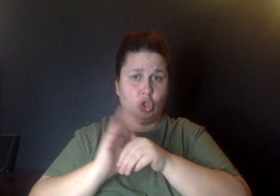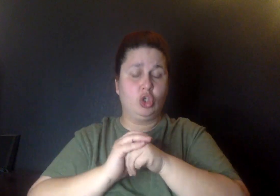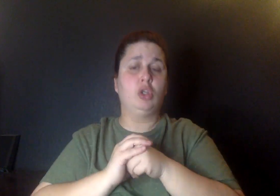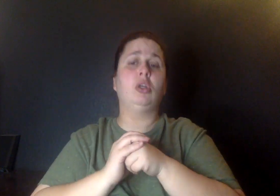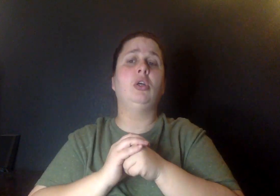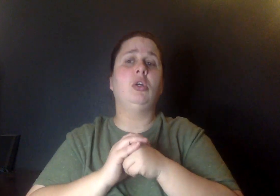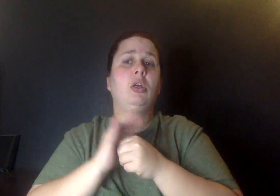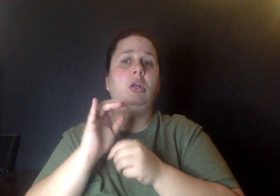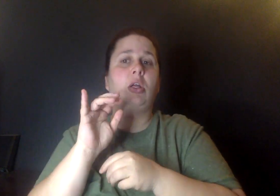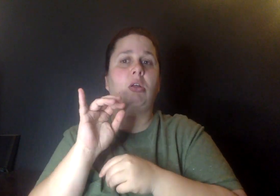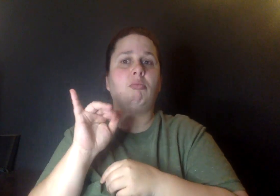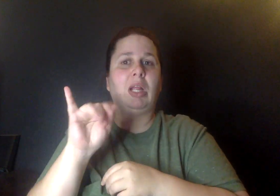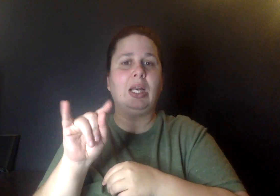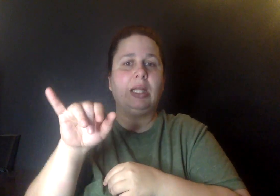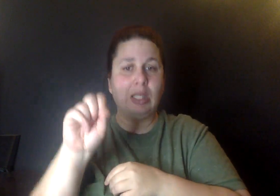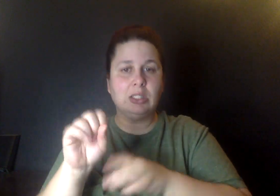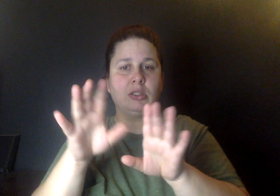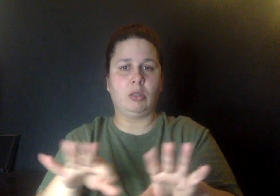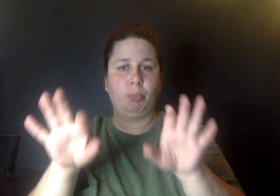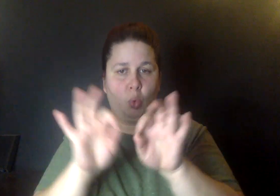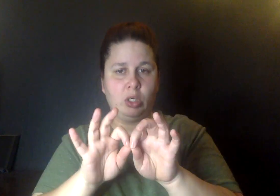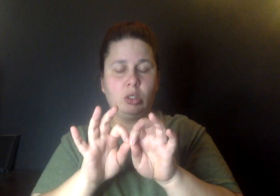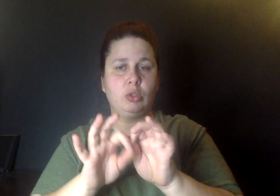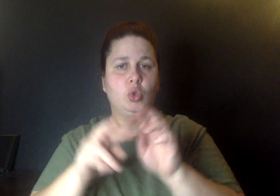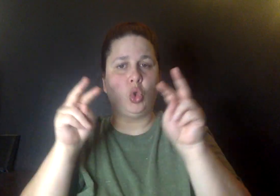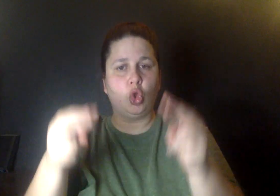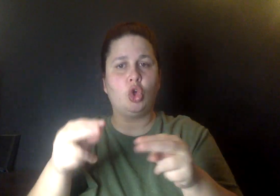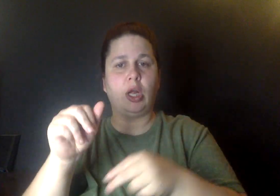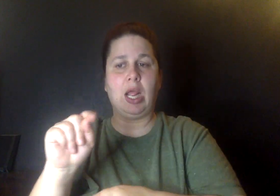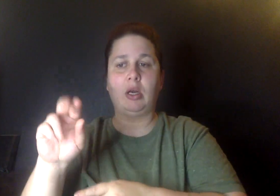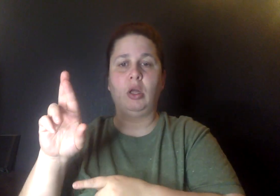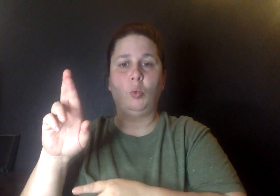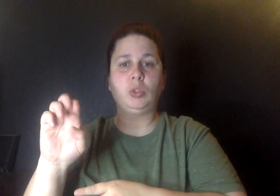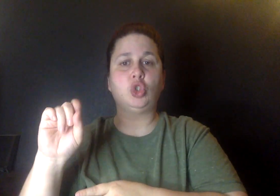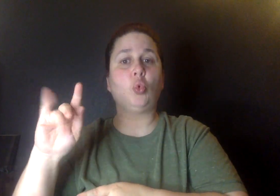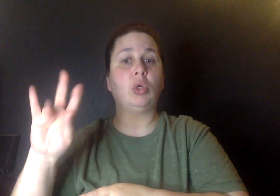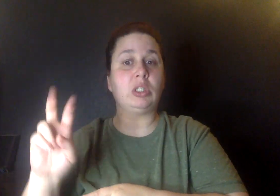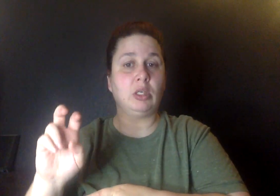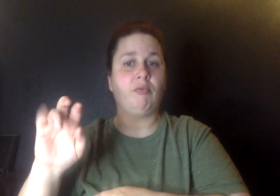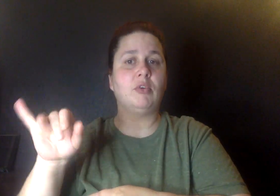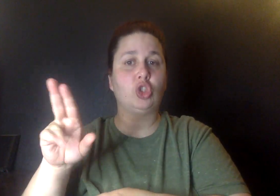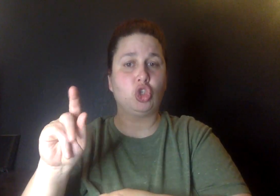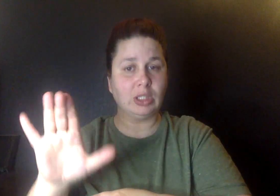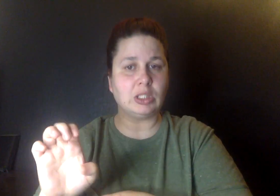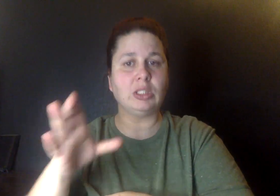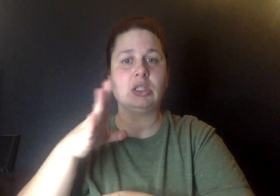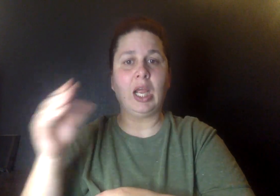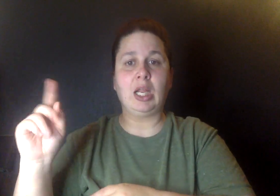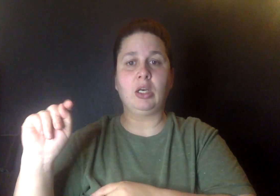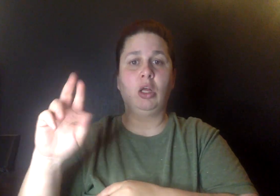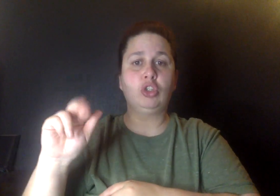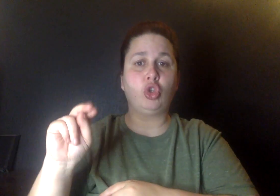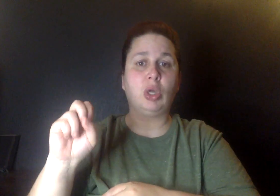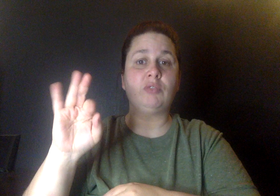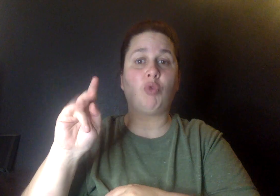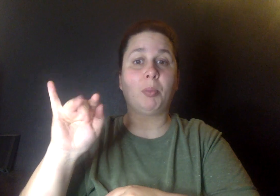It is important to look at restorative justice and transformative